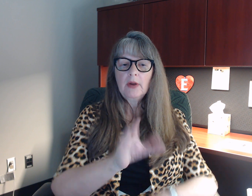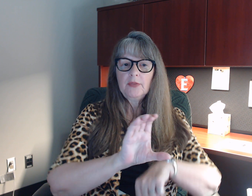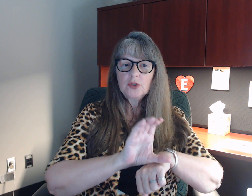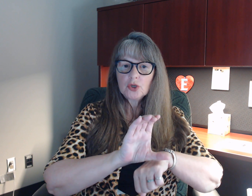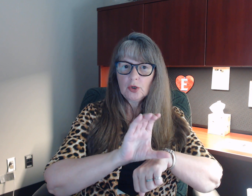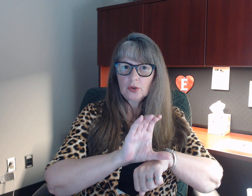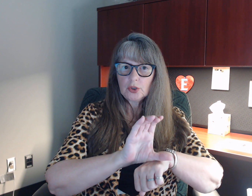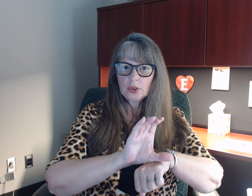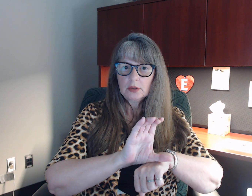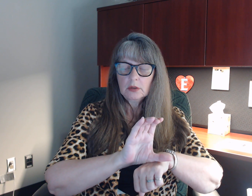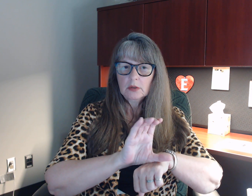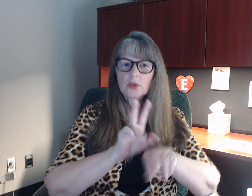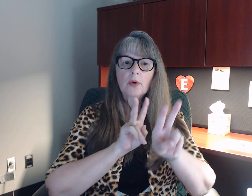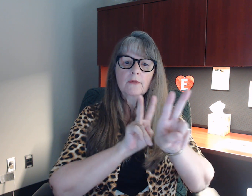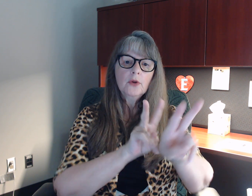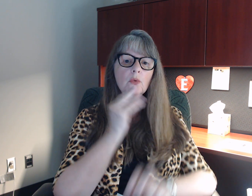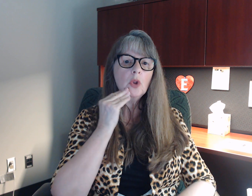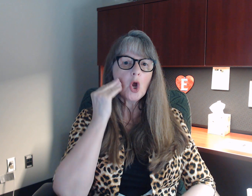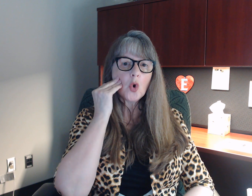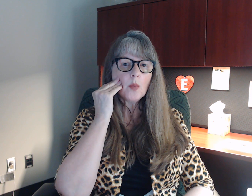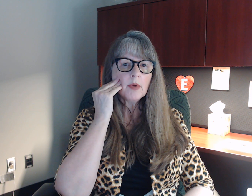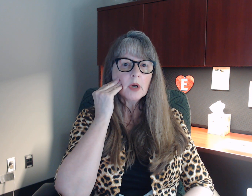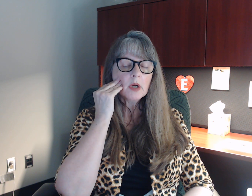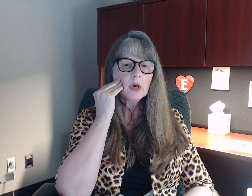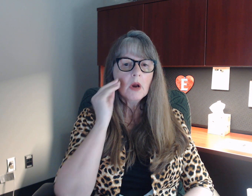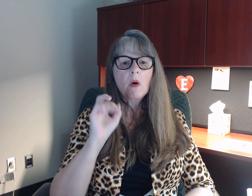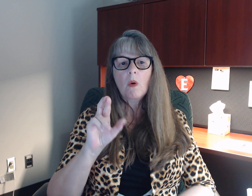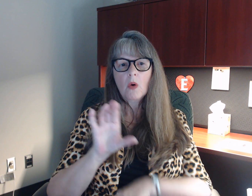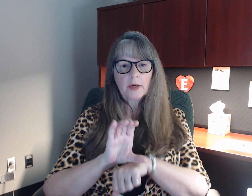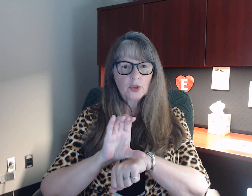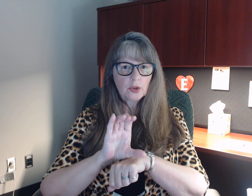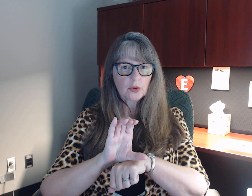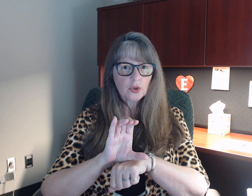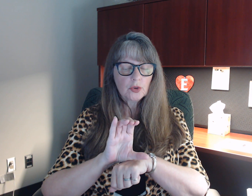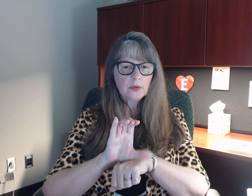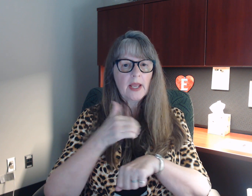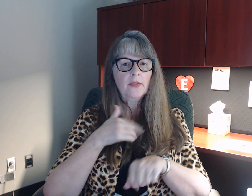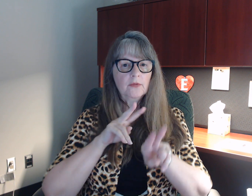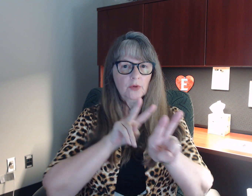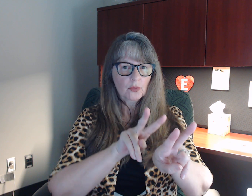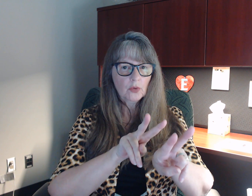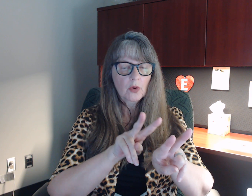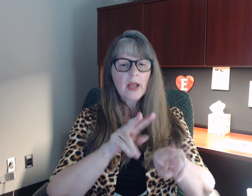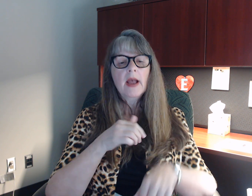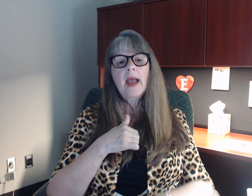the church. So a funeral home or a church, they had the funeral.